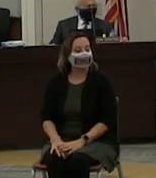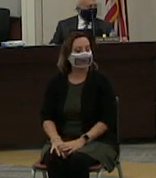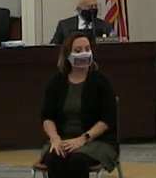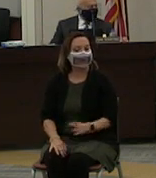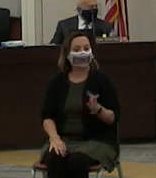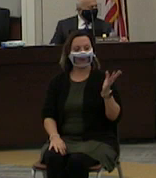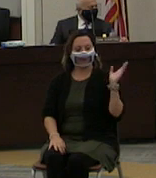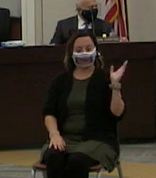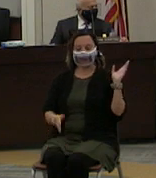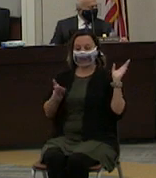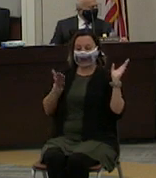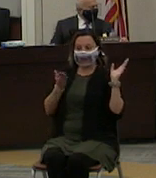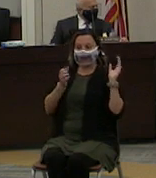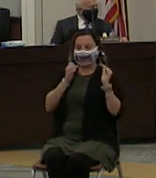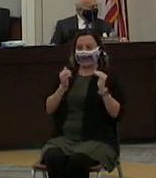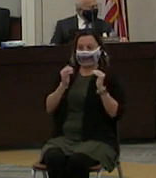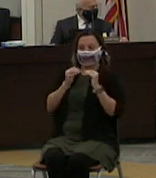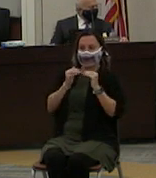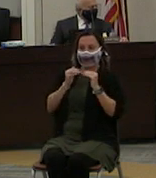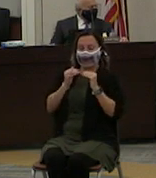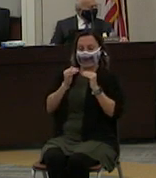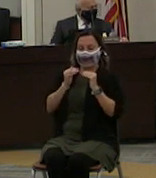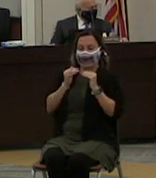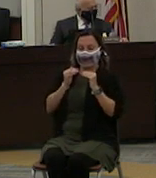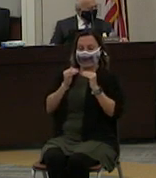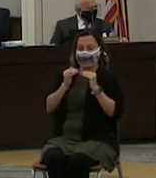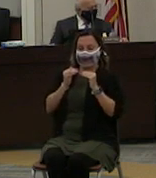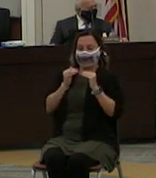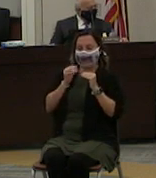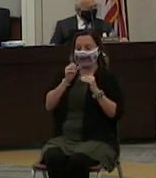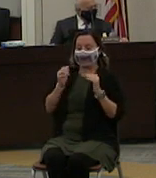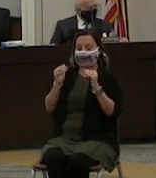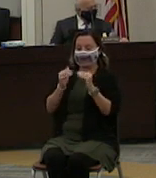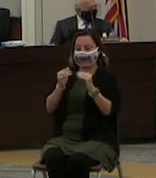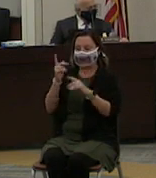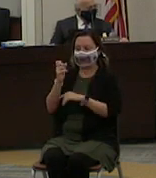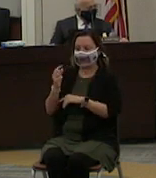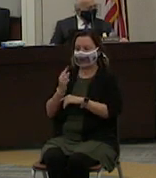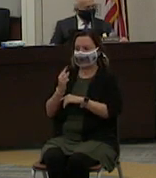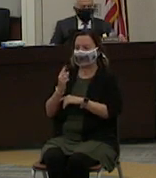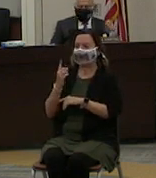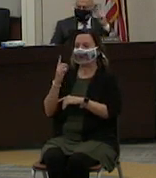Perhaps this is an unfair question. A year from now, when we're looking at the same presentation,